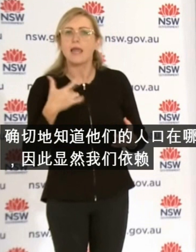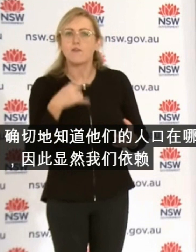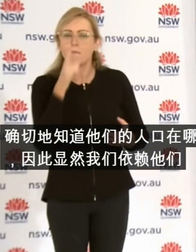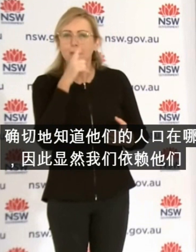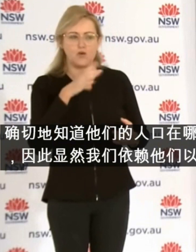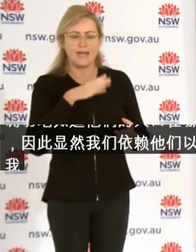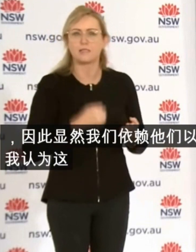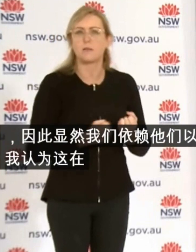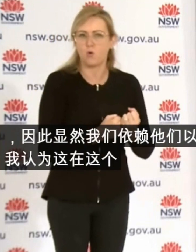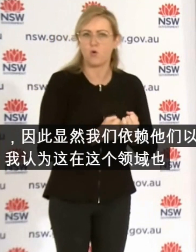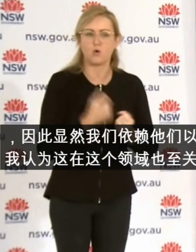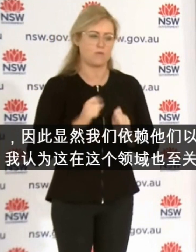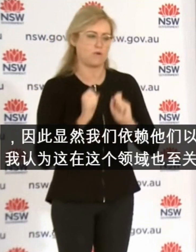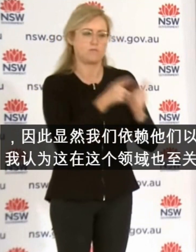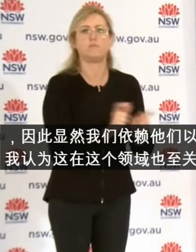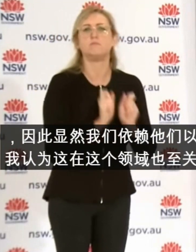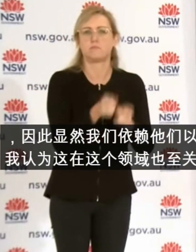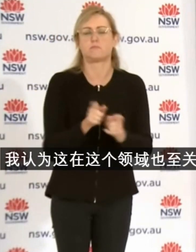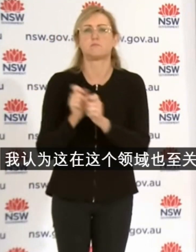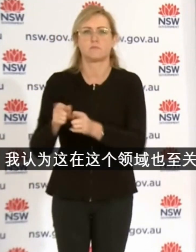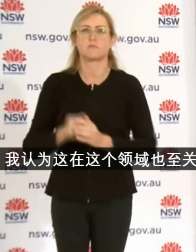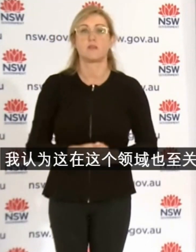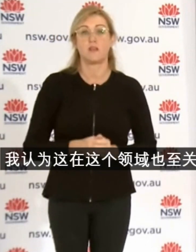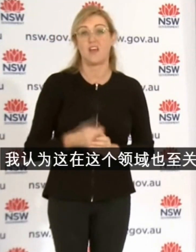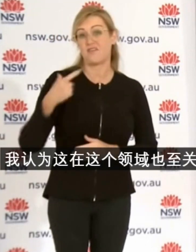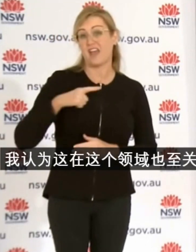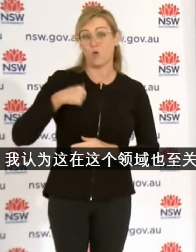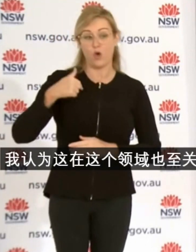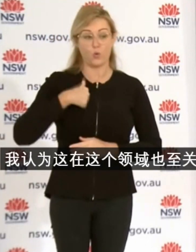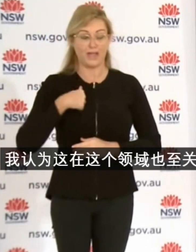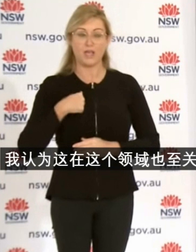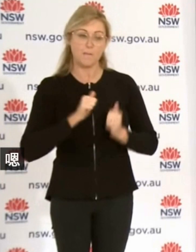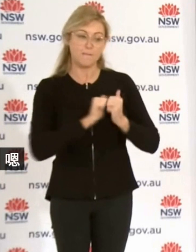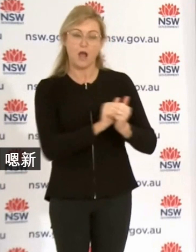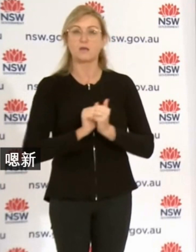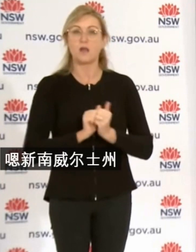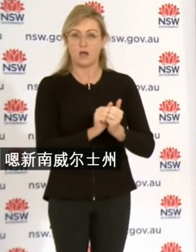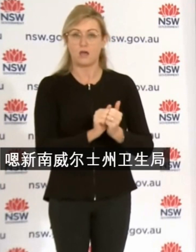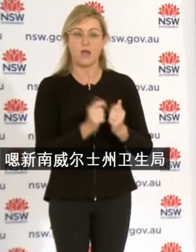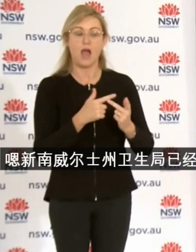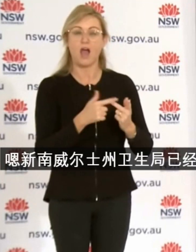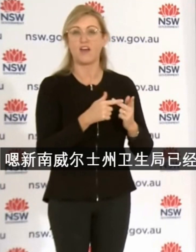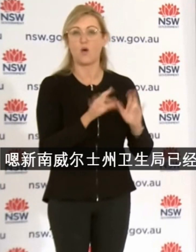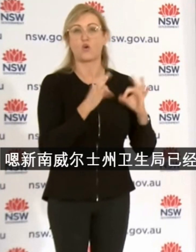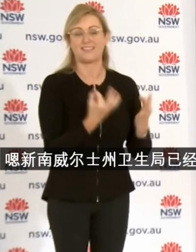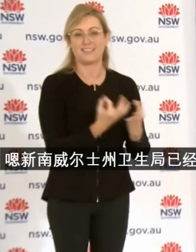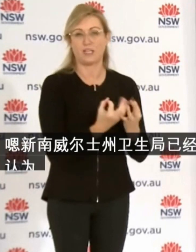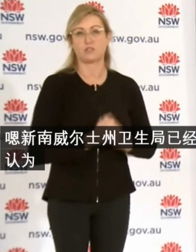obviously we rely on them. And the partnership model, I think that is also critically important in this space. New South Wales Health has